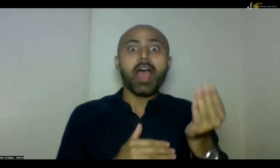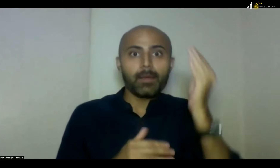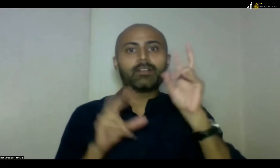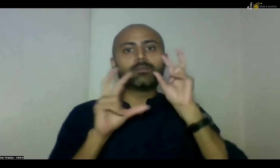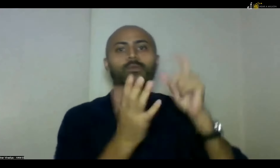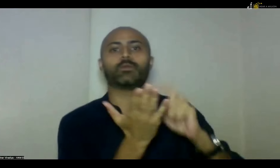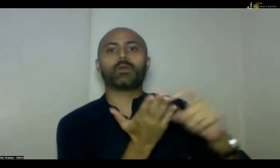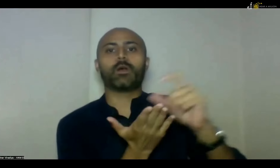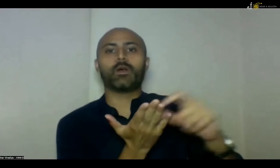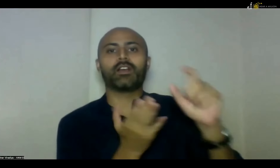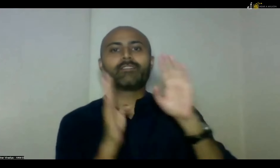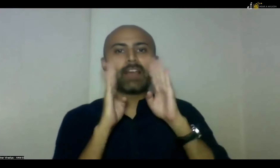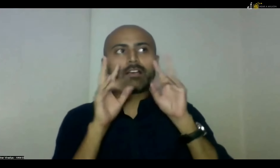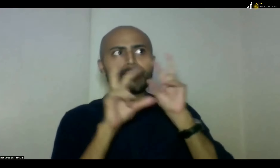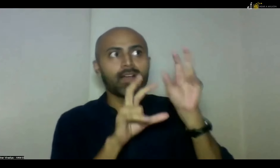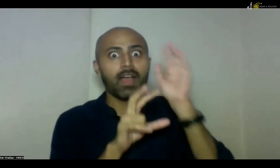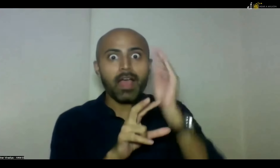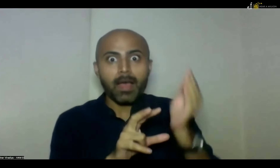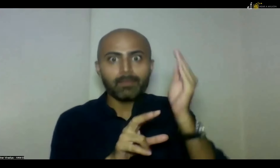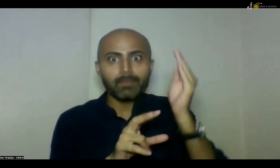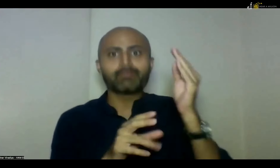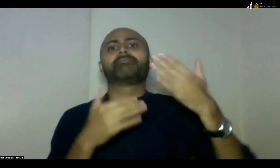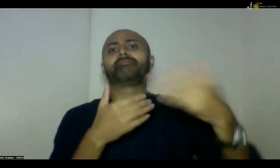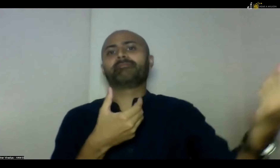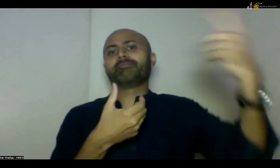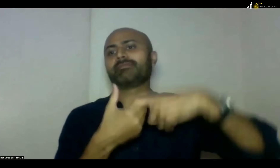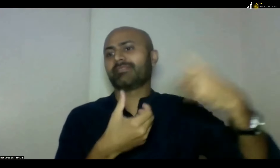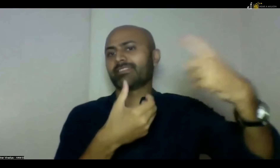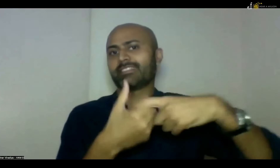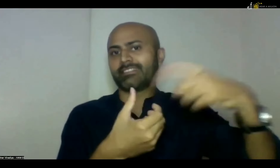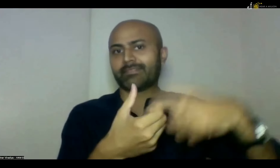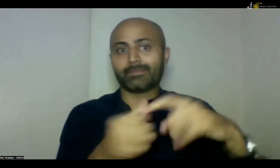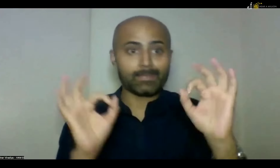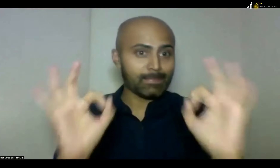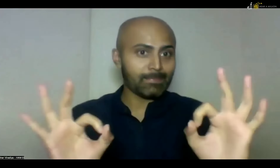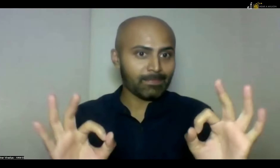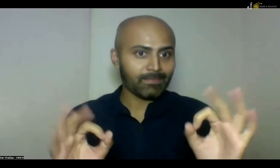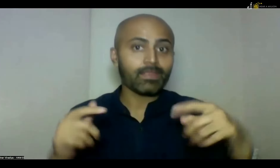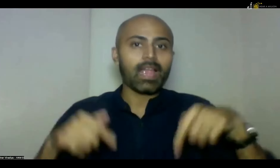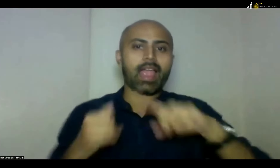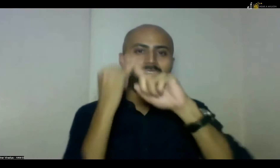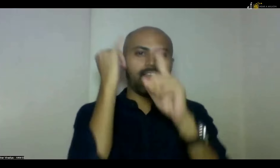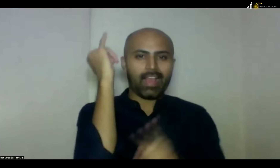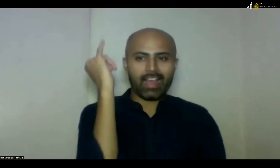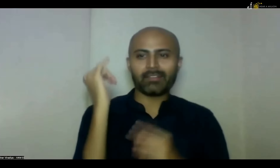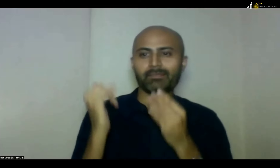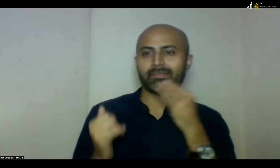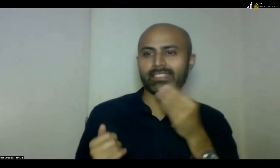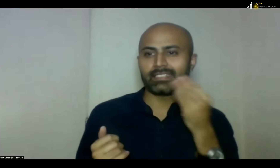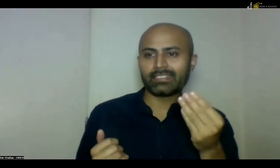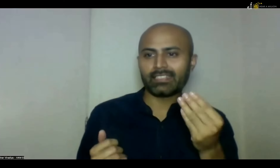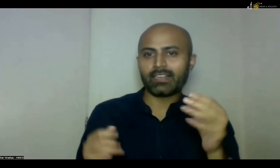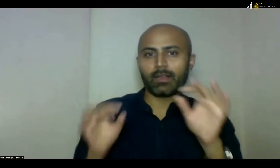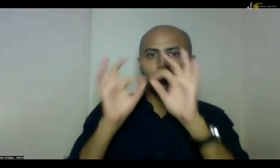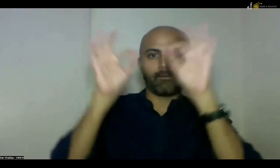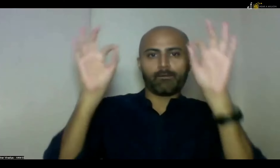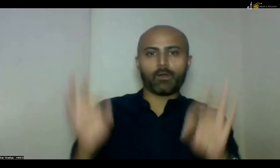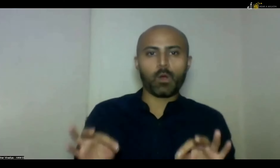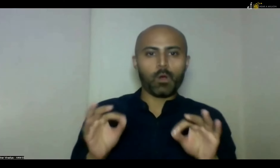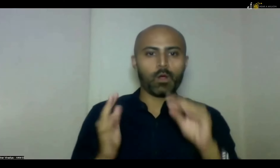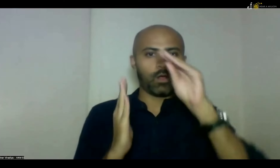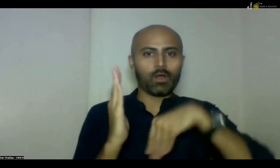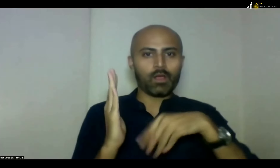will be going to do more Manthans in the future months, and we will be sharing more updates. So